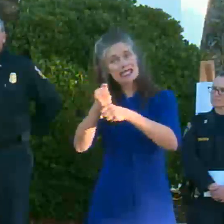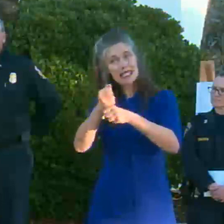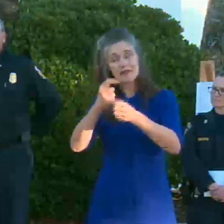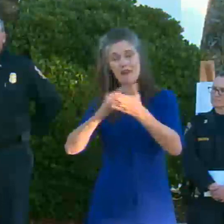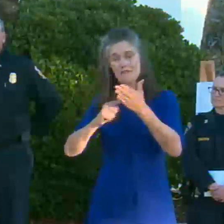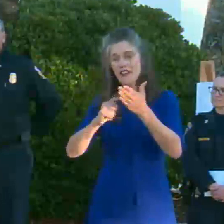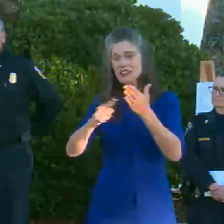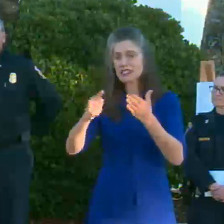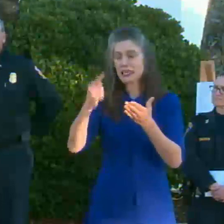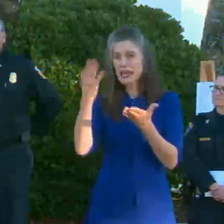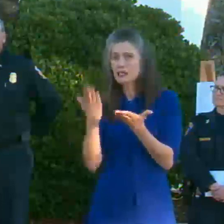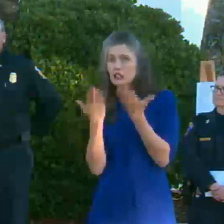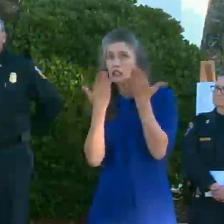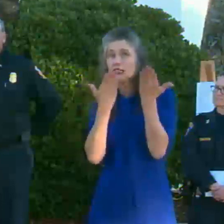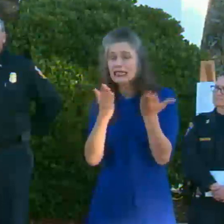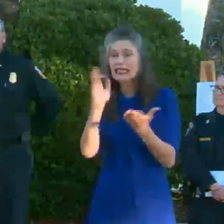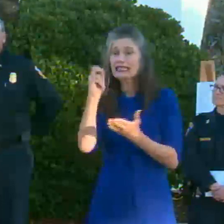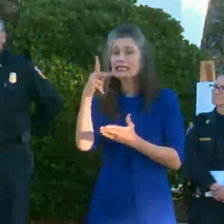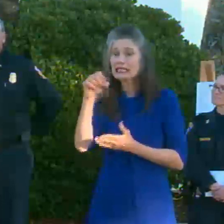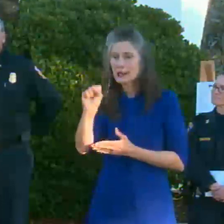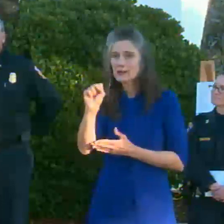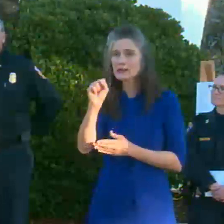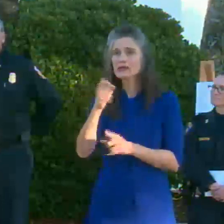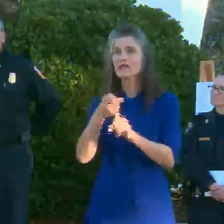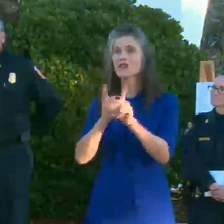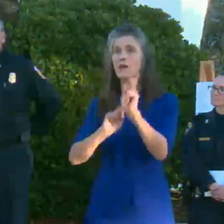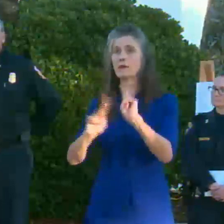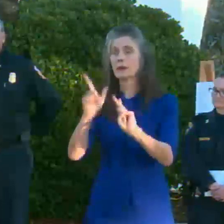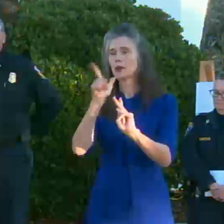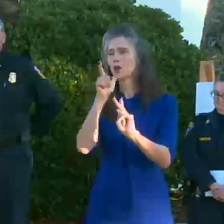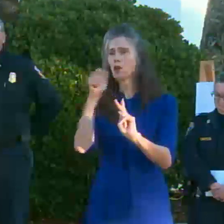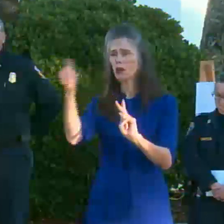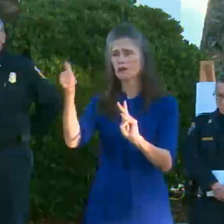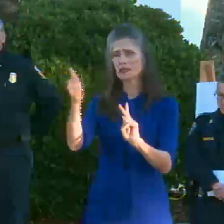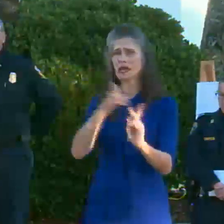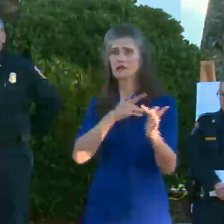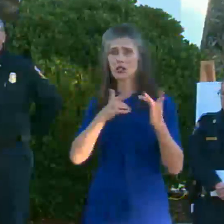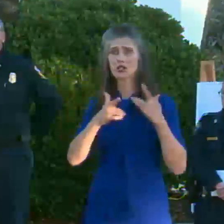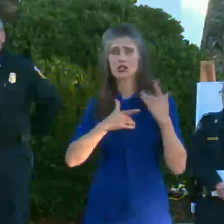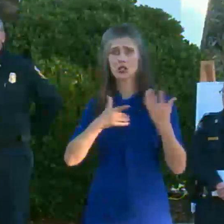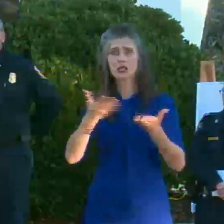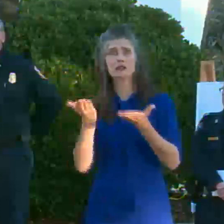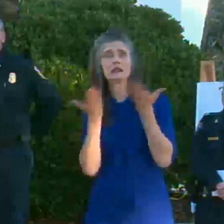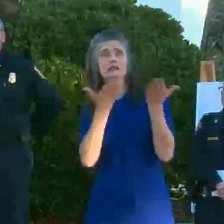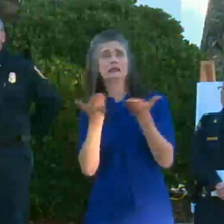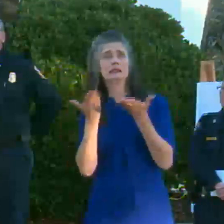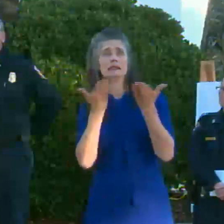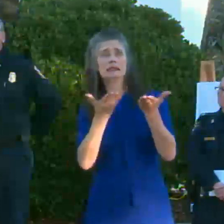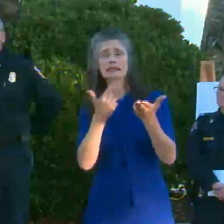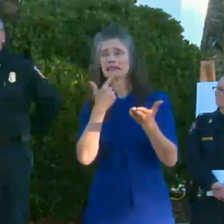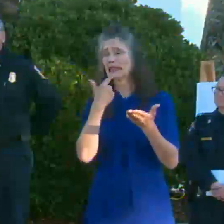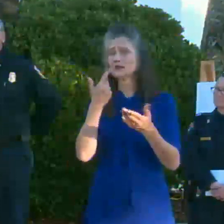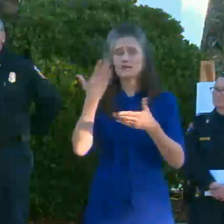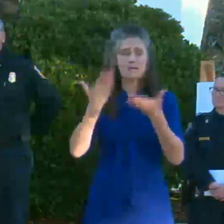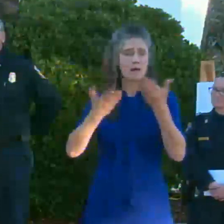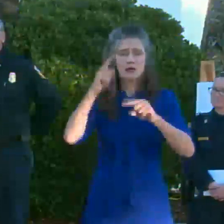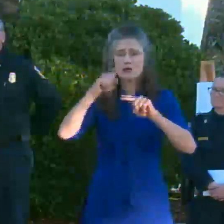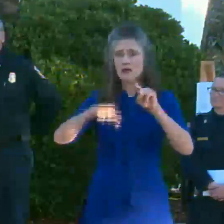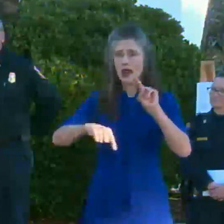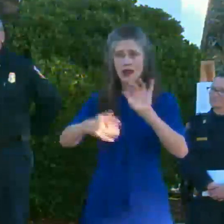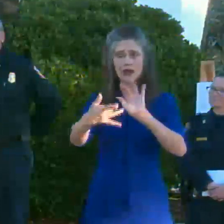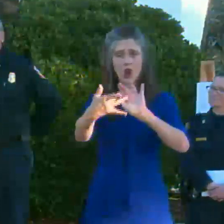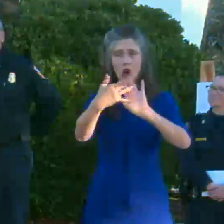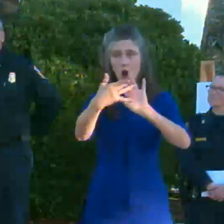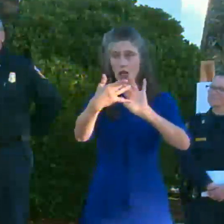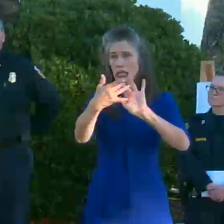tips from people who are concerned and have brought to our attention an inability to contact